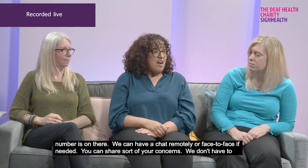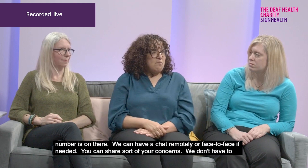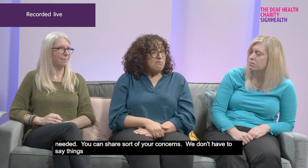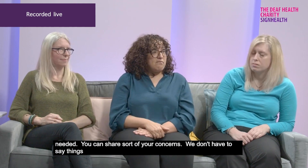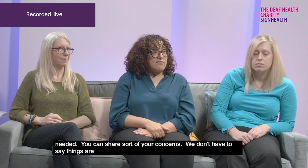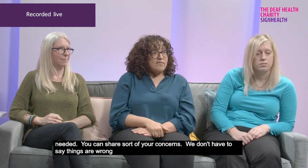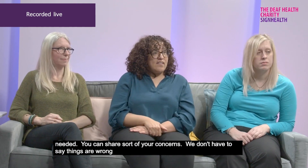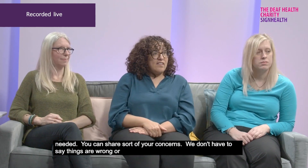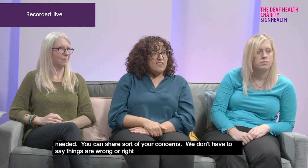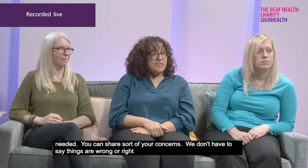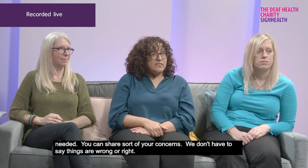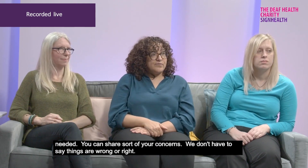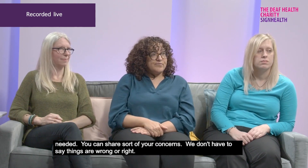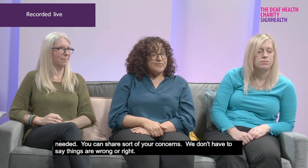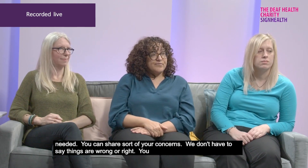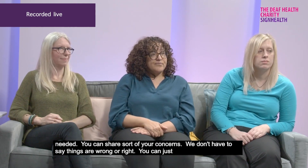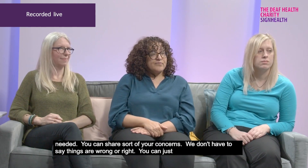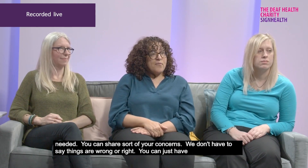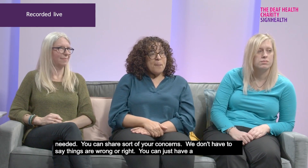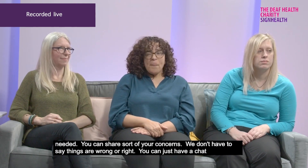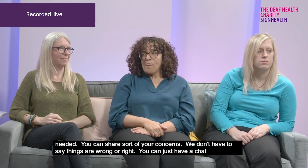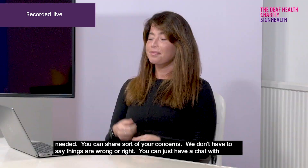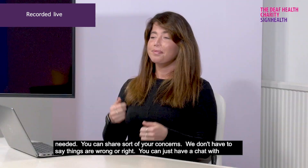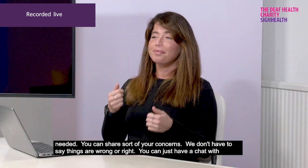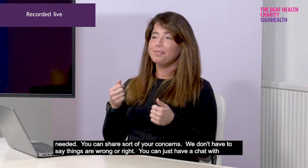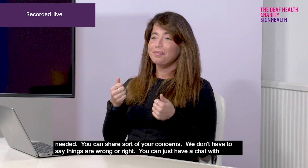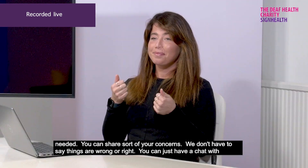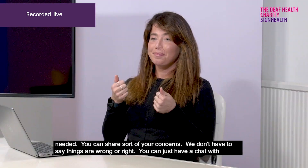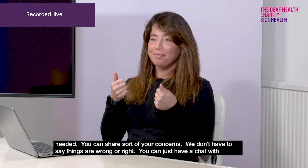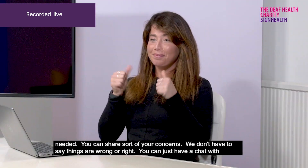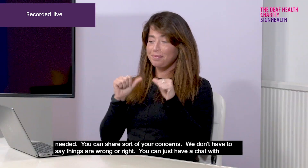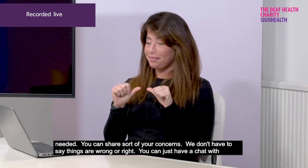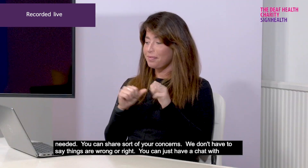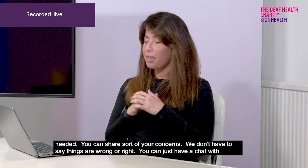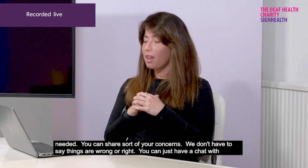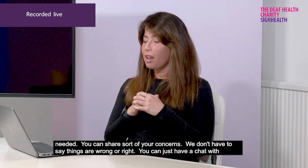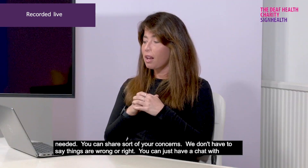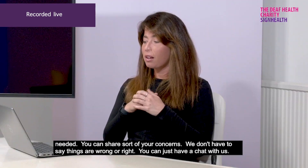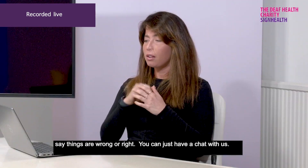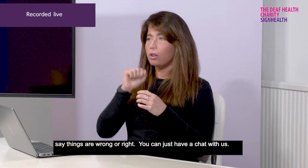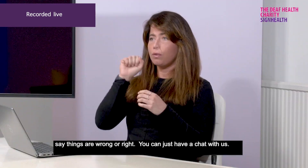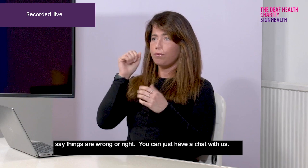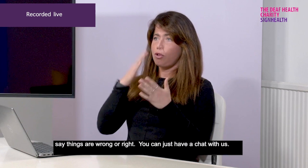We don't have to say things are wrong or right. You can just have a chat with us. Yeah.